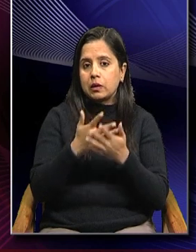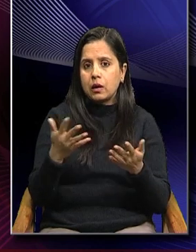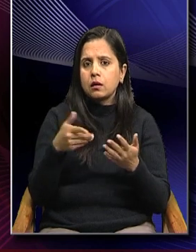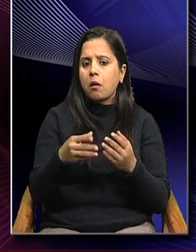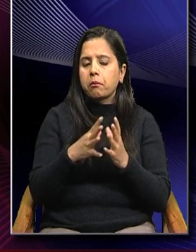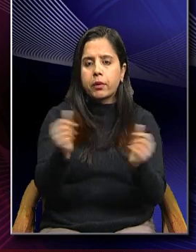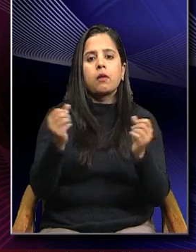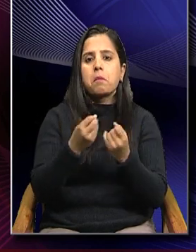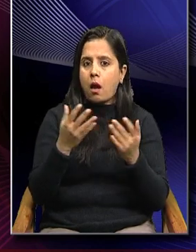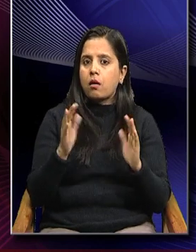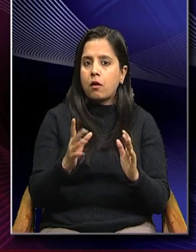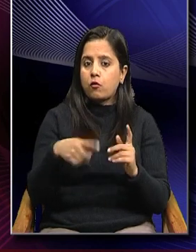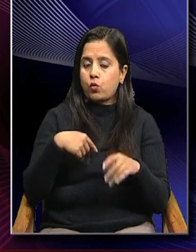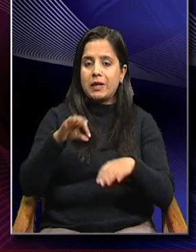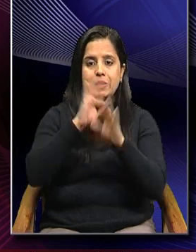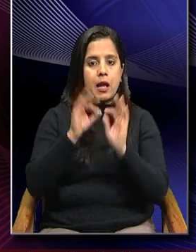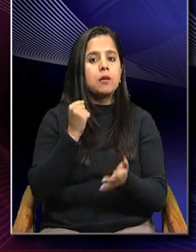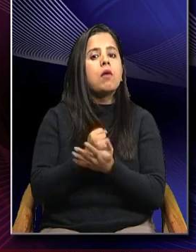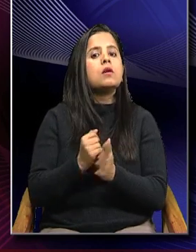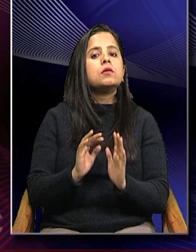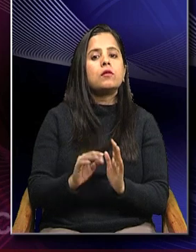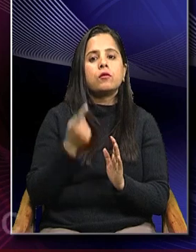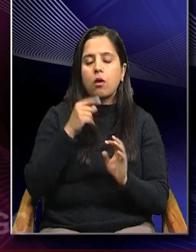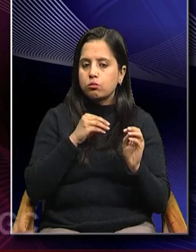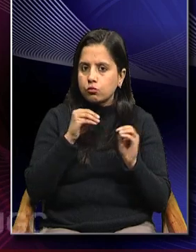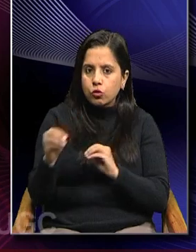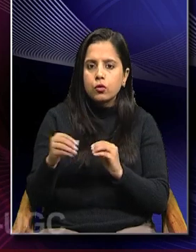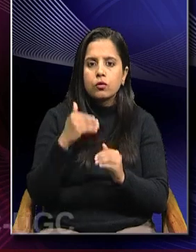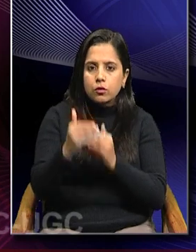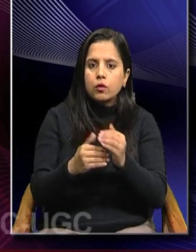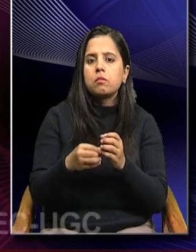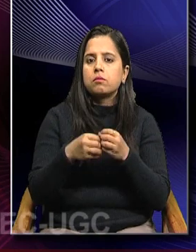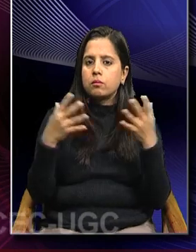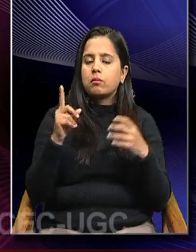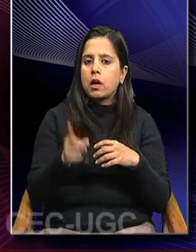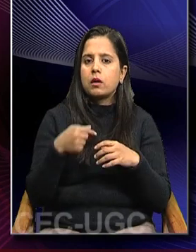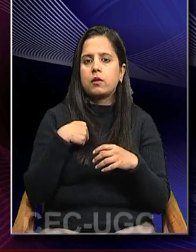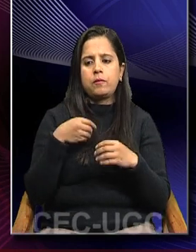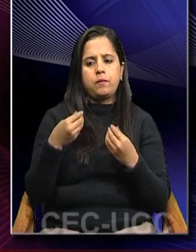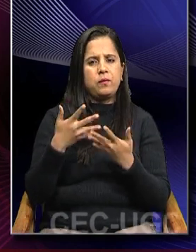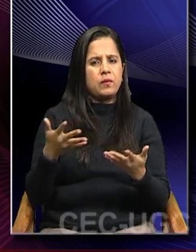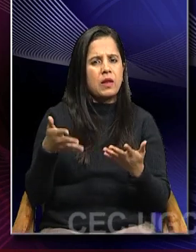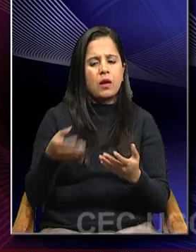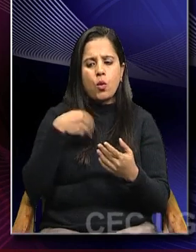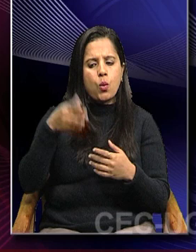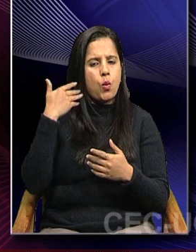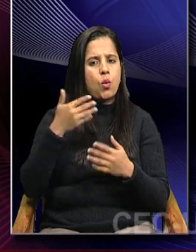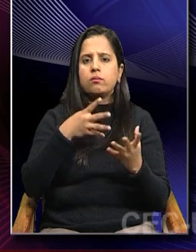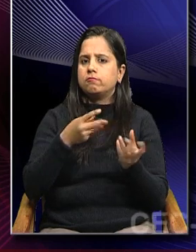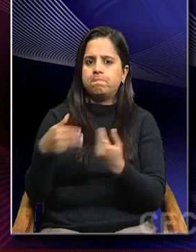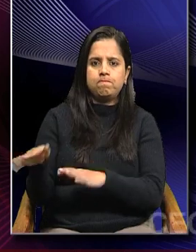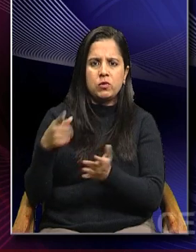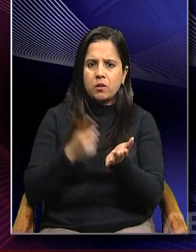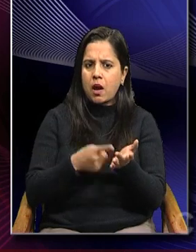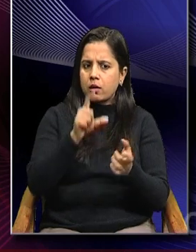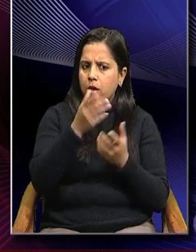extinct. So, we have to be ready for moving ahead, by leaving the redundant products which are not demanded